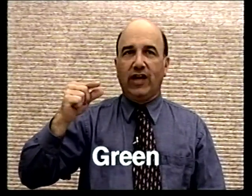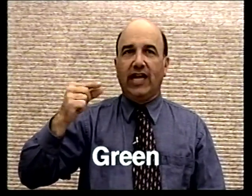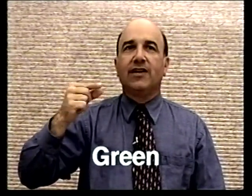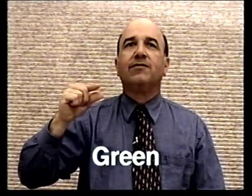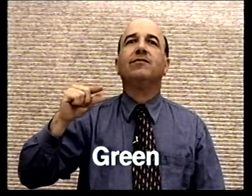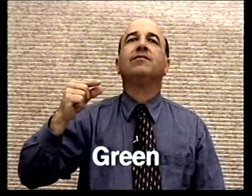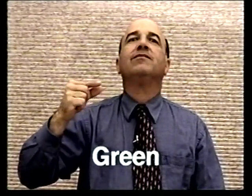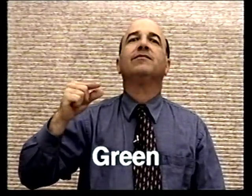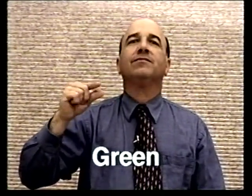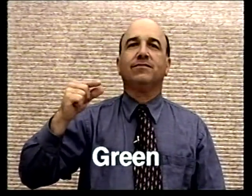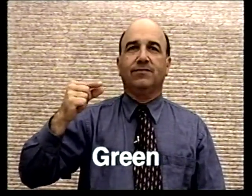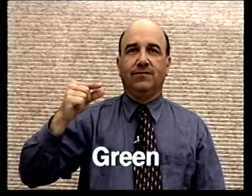Green.